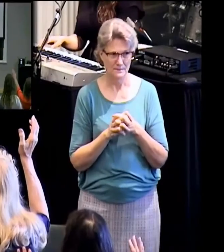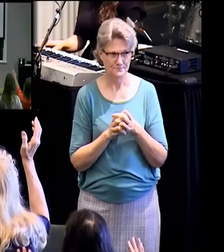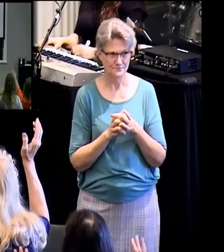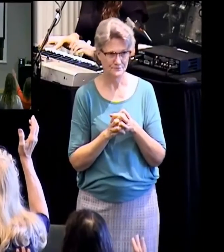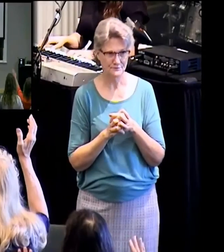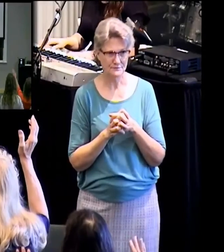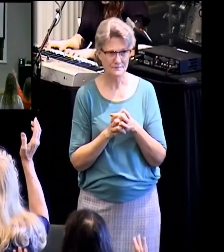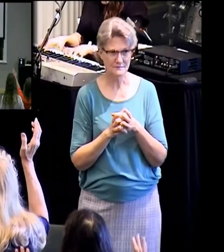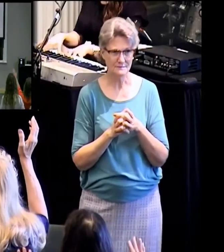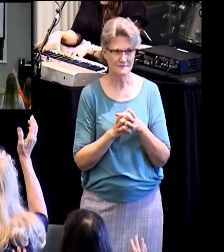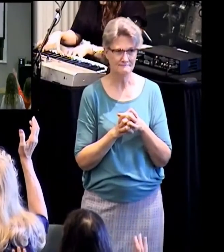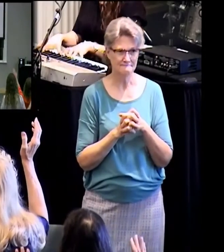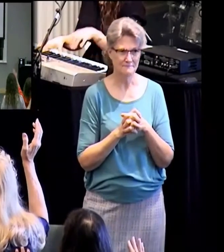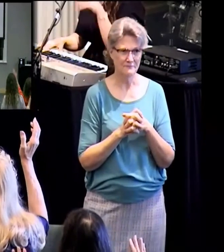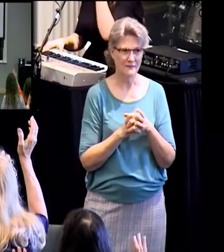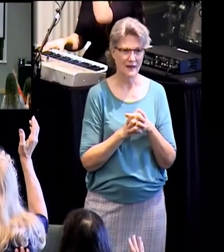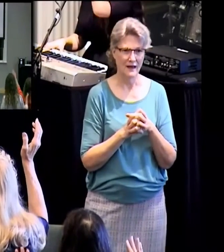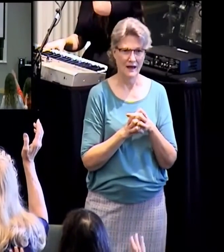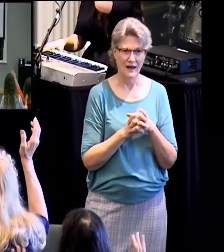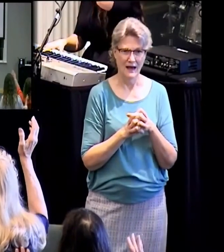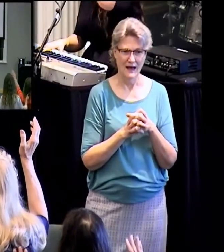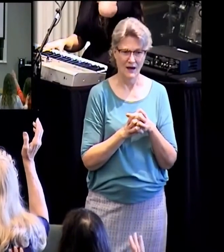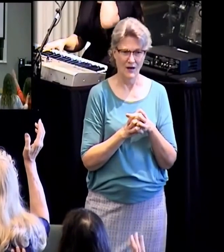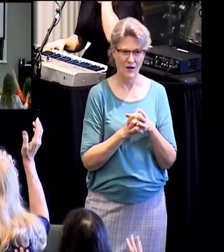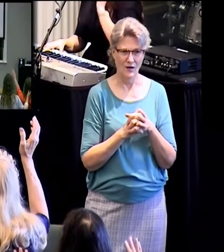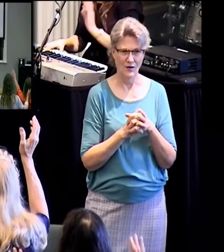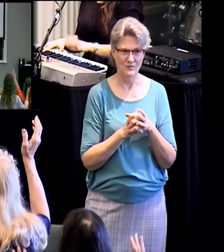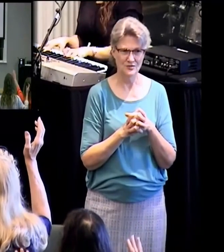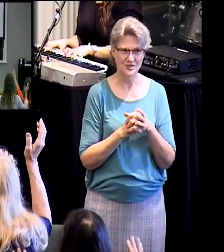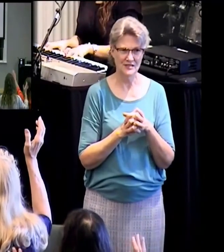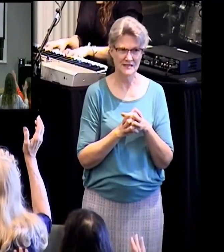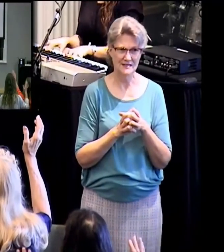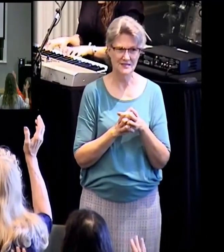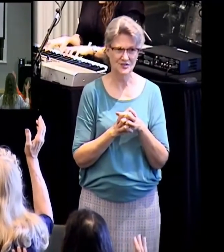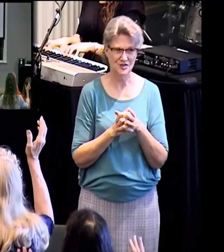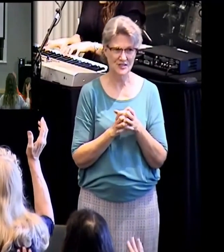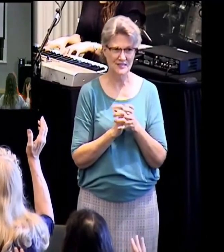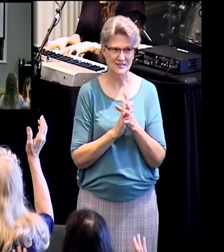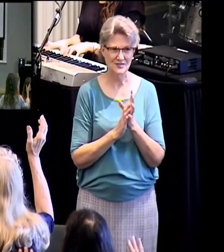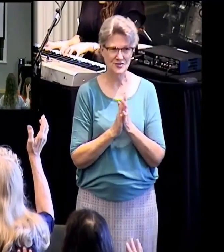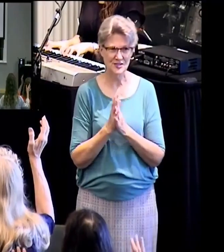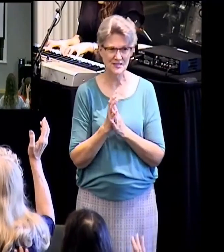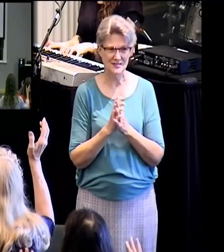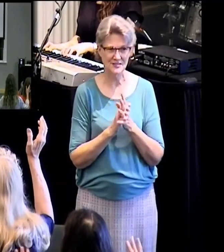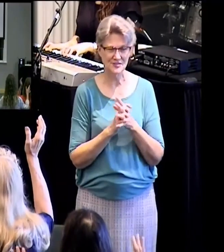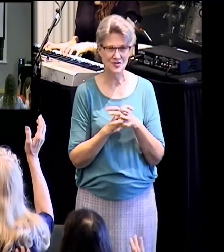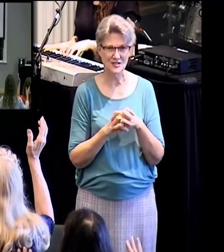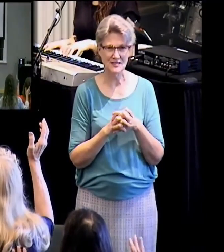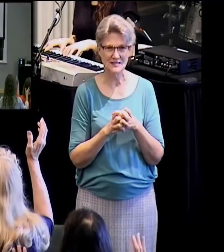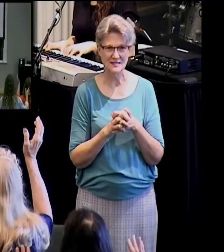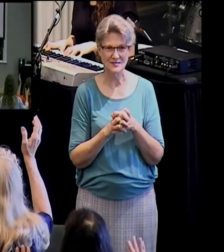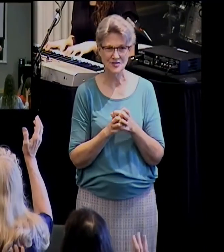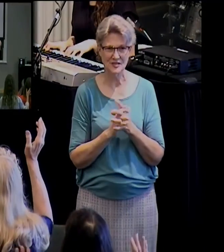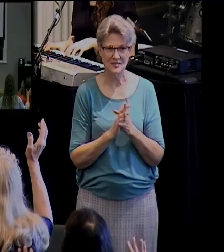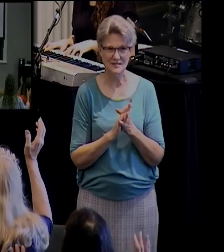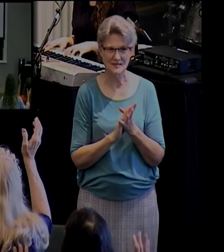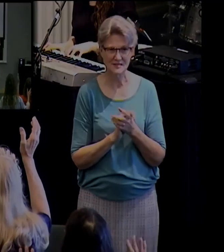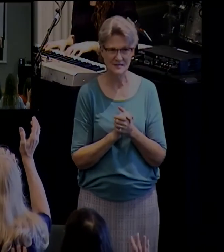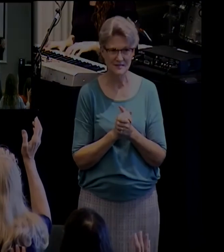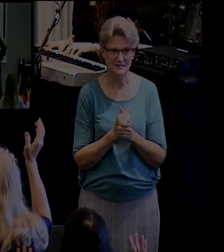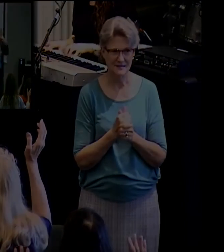name that was called over you in baptism. Oh, Lord, we worship you. Let's begin to worship him.